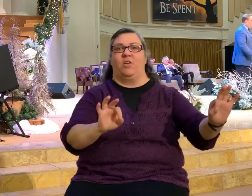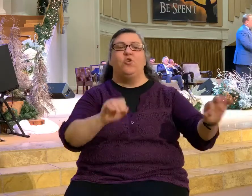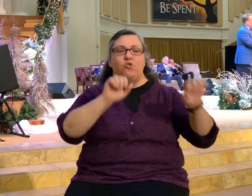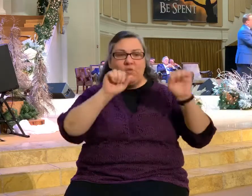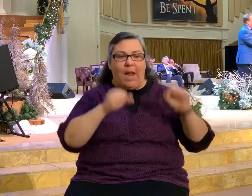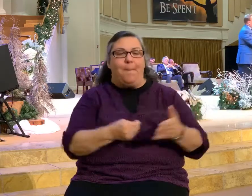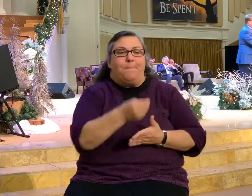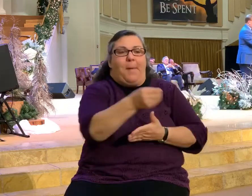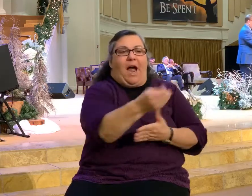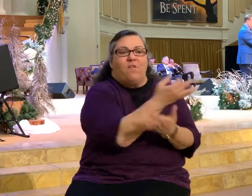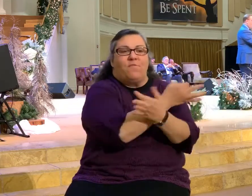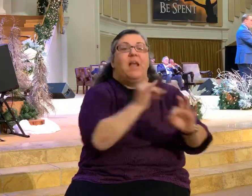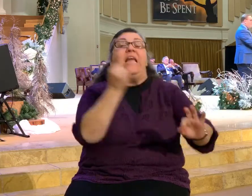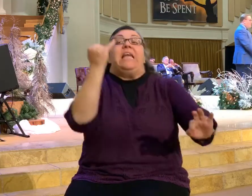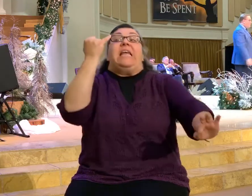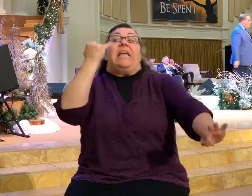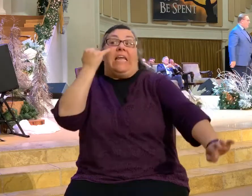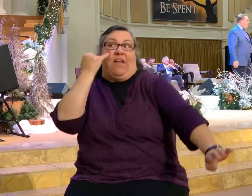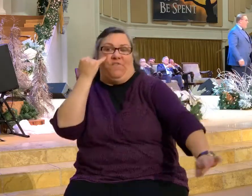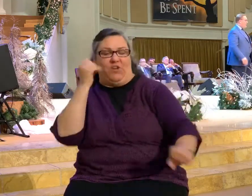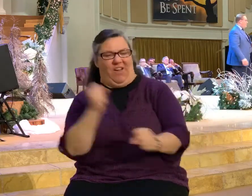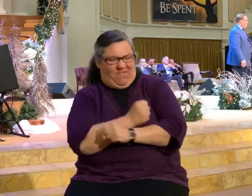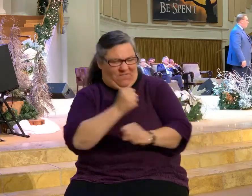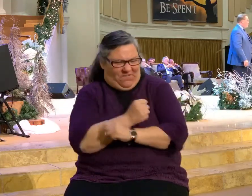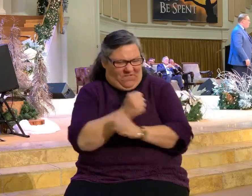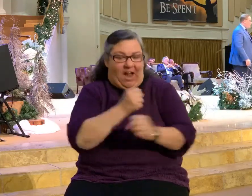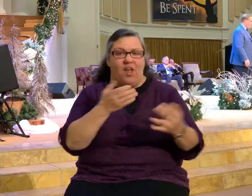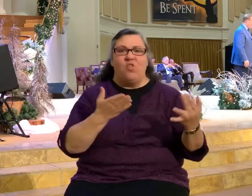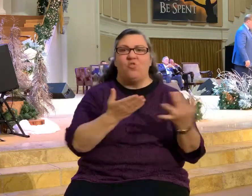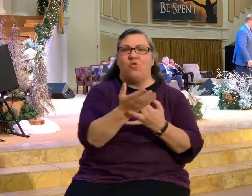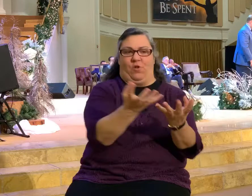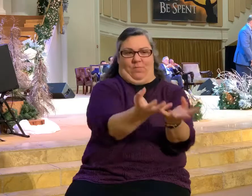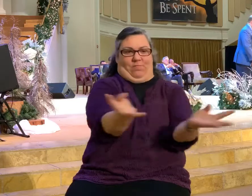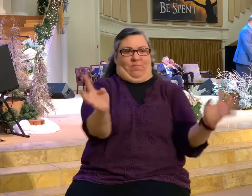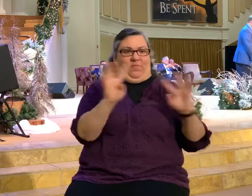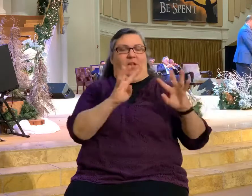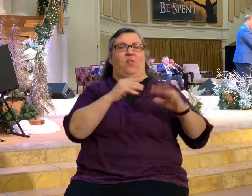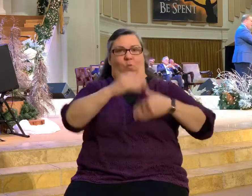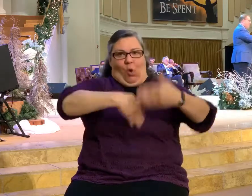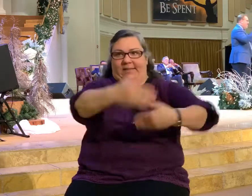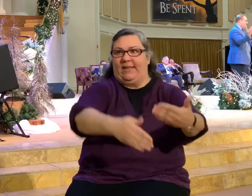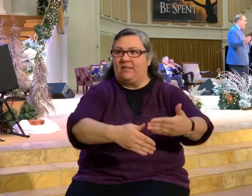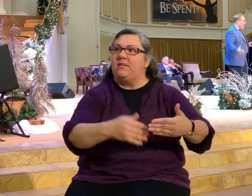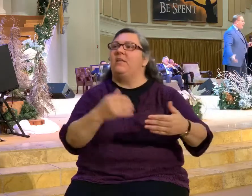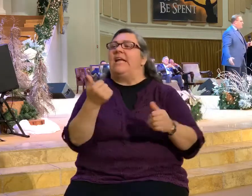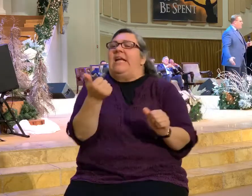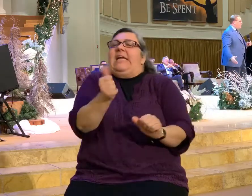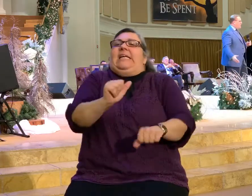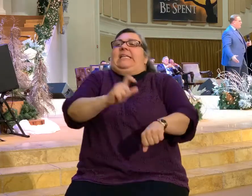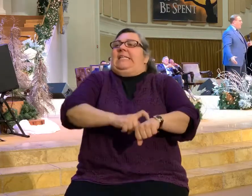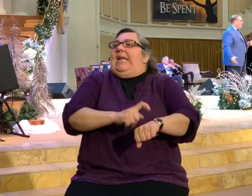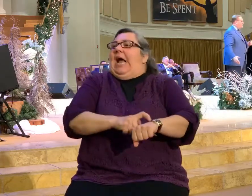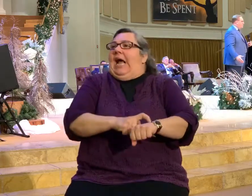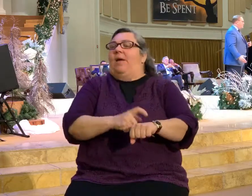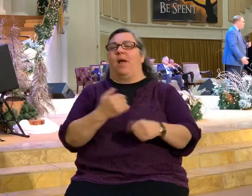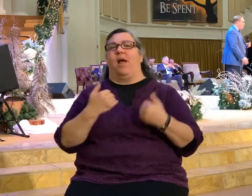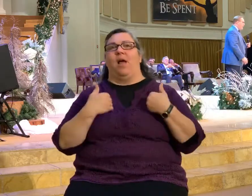your freedom if you could fight your way through the gladiatorial process. And at any time, there would